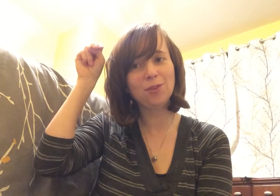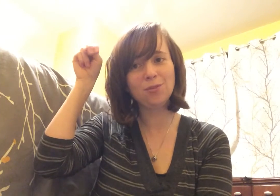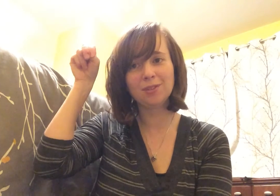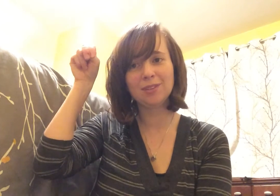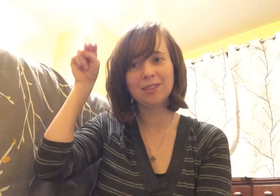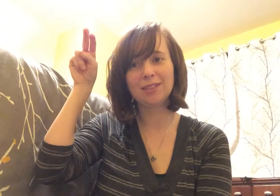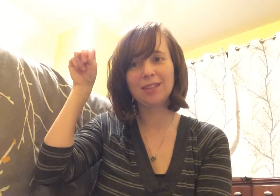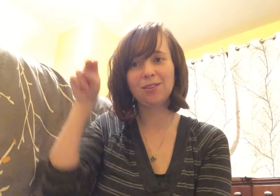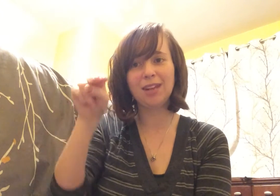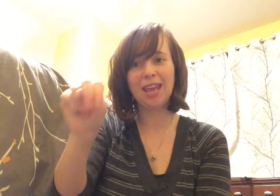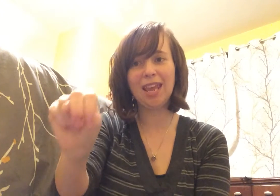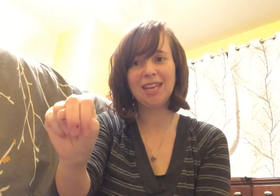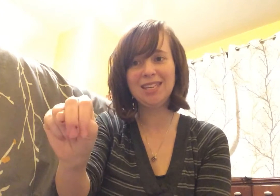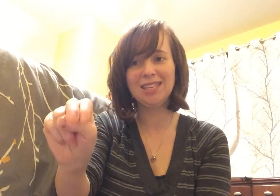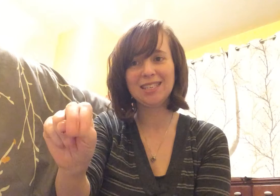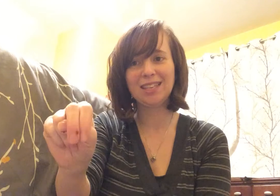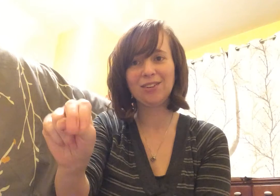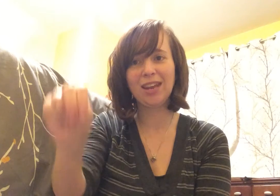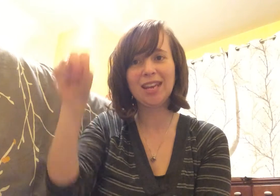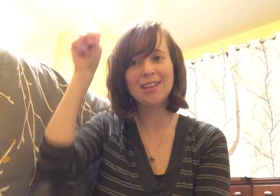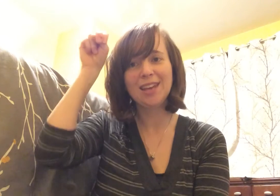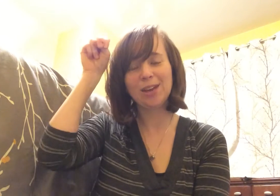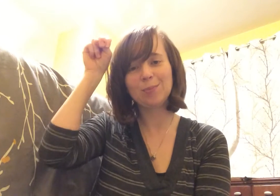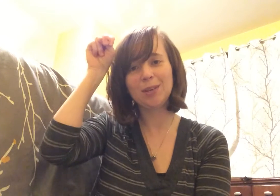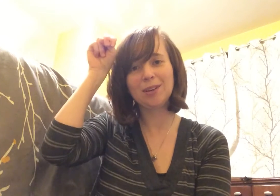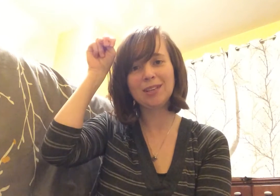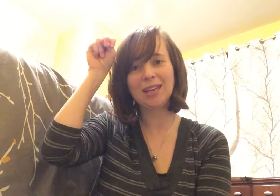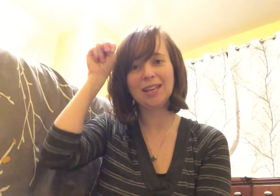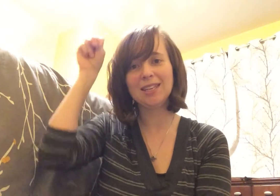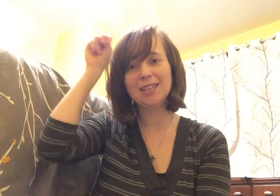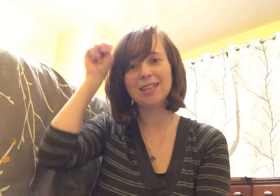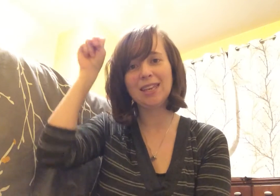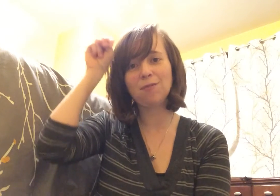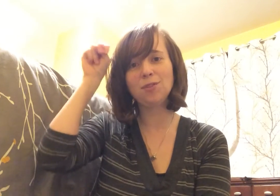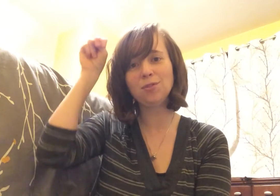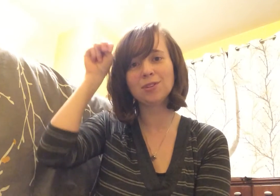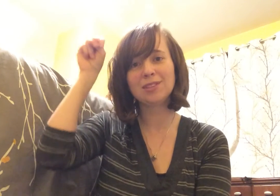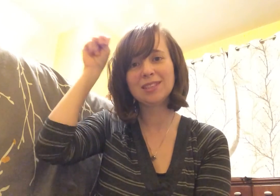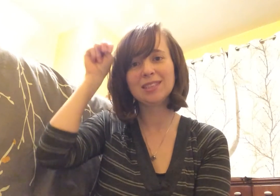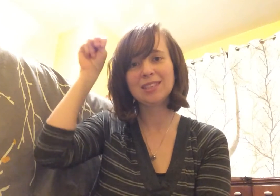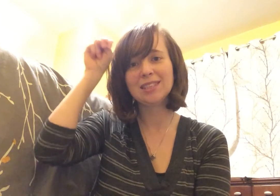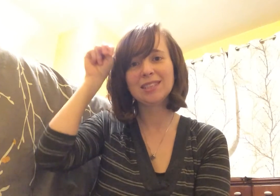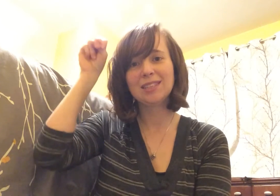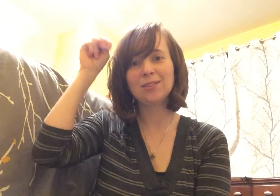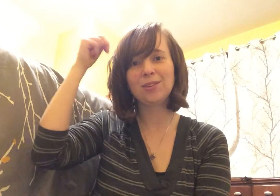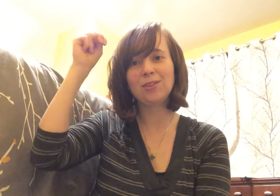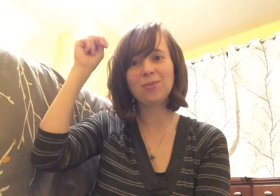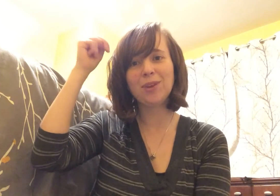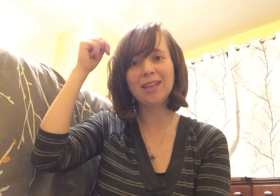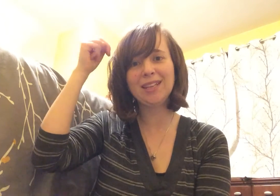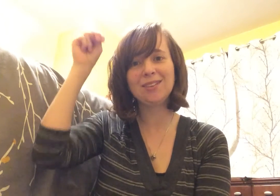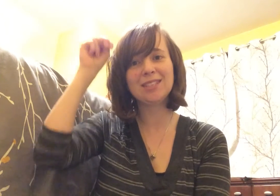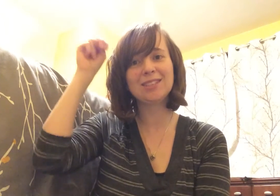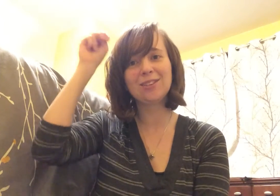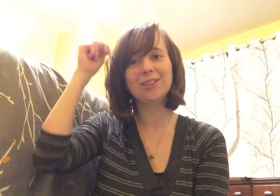nephew. So letter N. Up here, you kind of nephew. Or you can wiggle it. You can circle it or